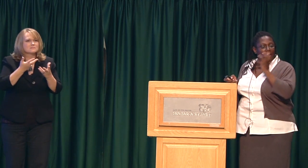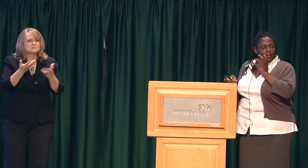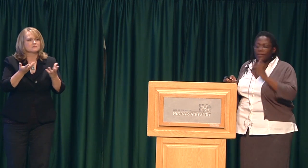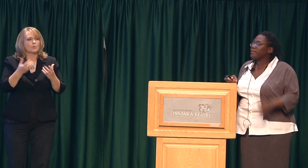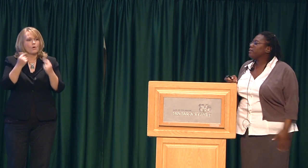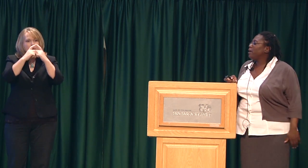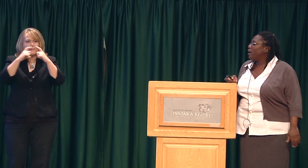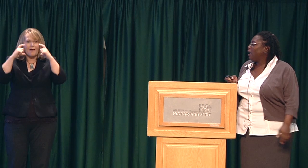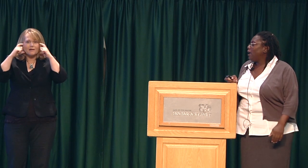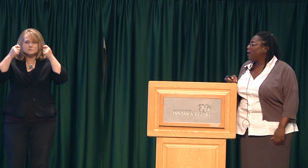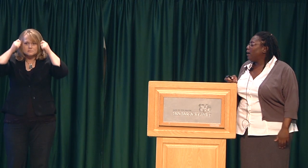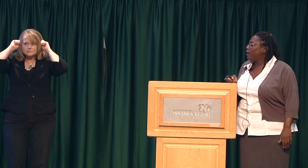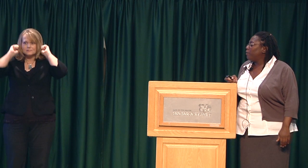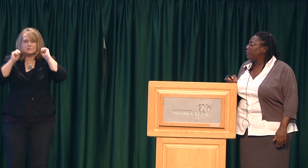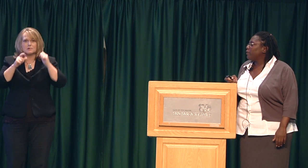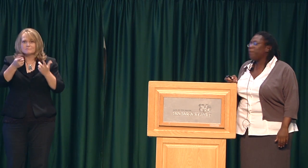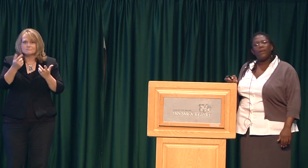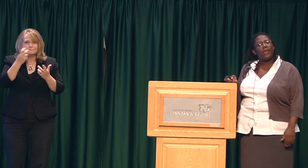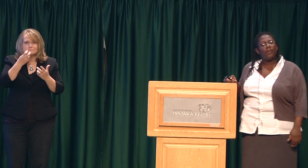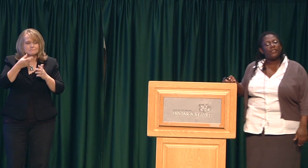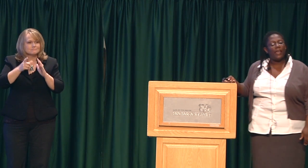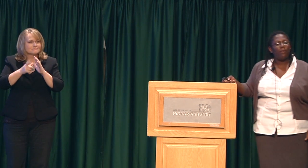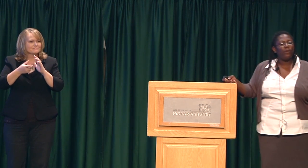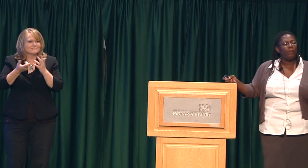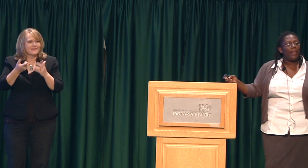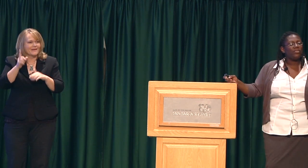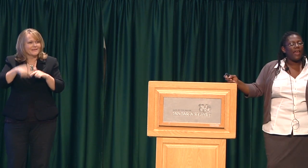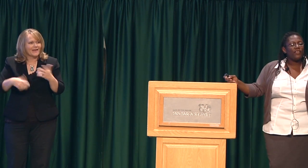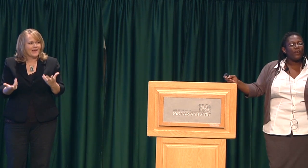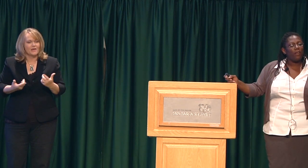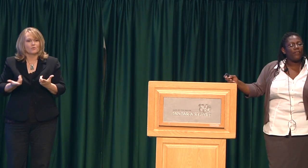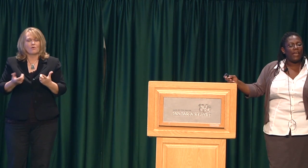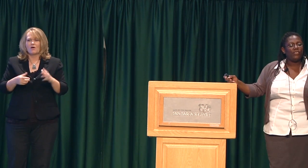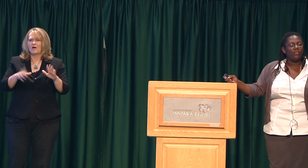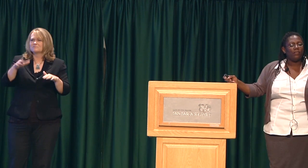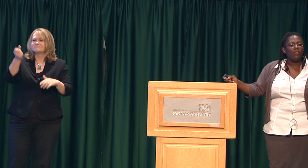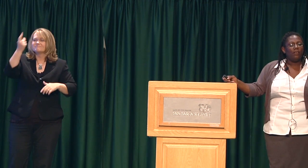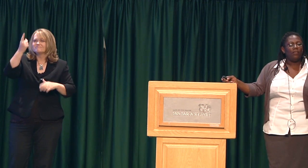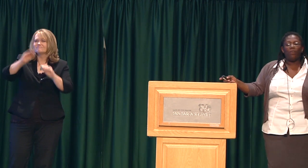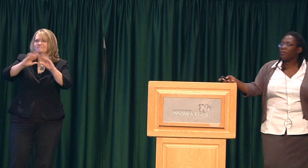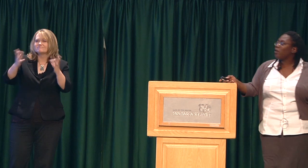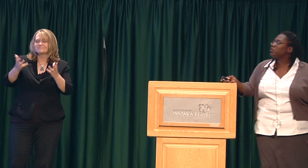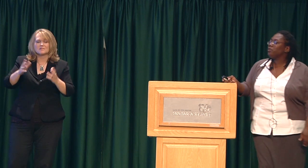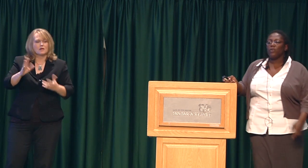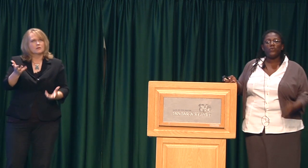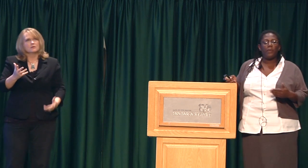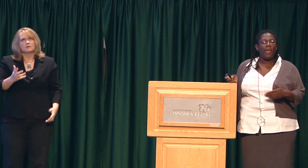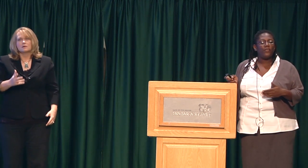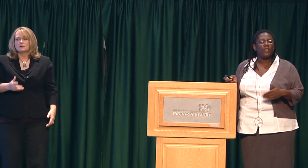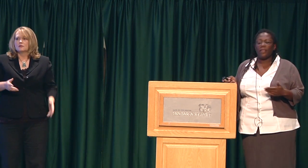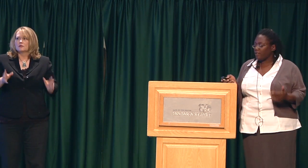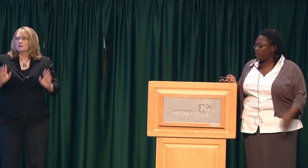wearing masks, and appearing irritated when the patient asks for clarification. You know, those